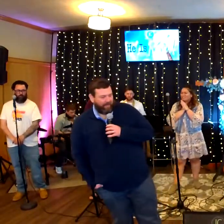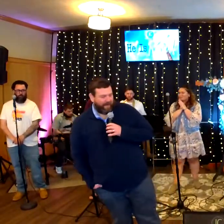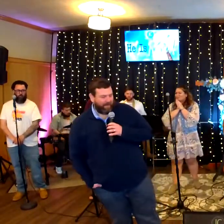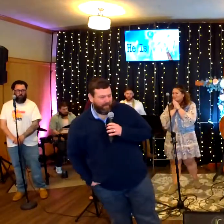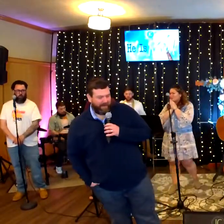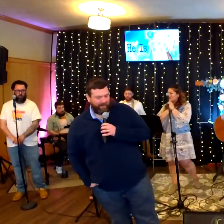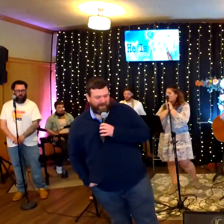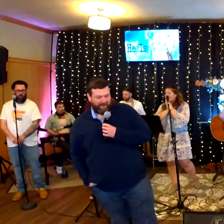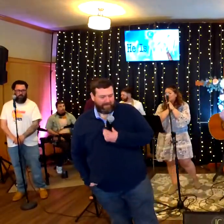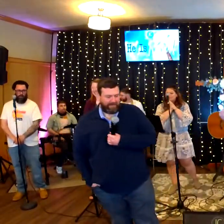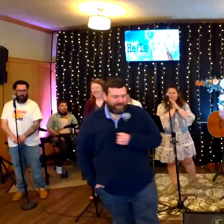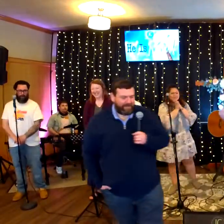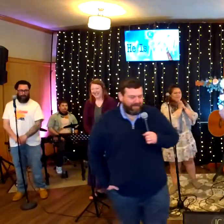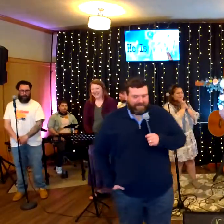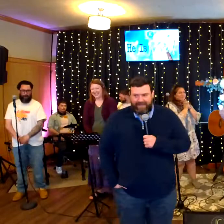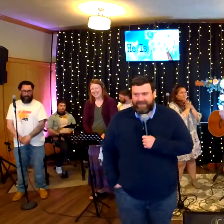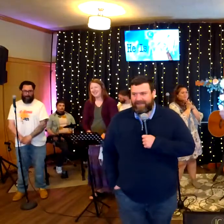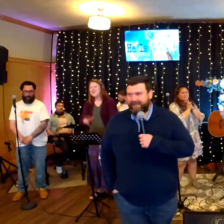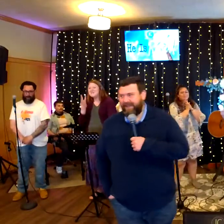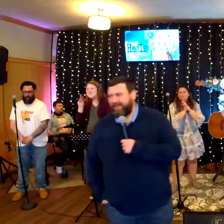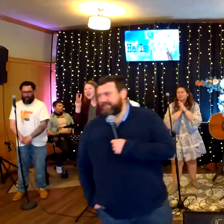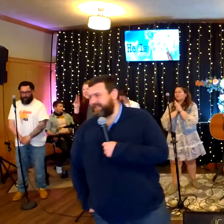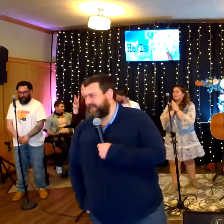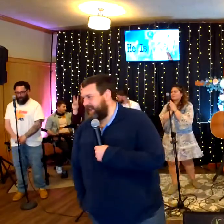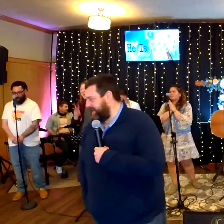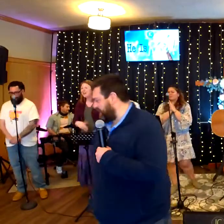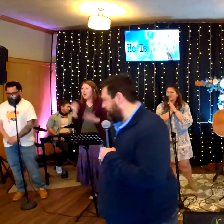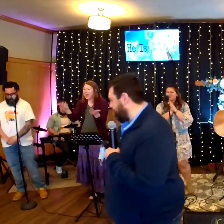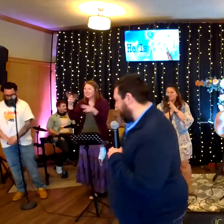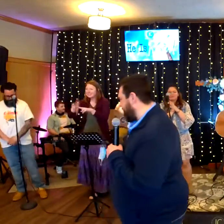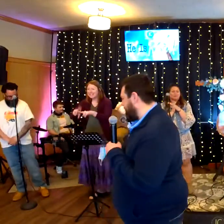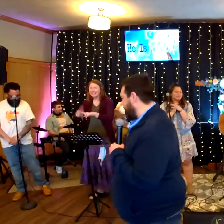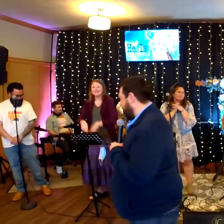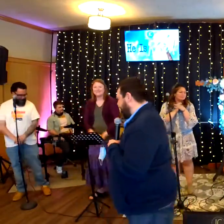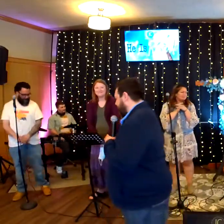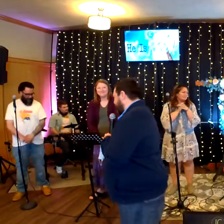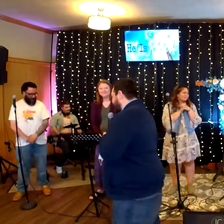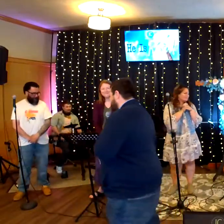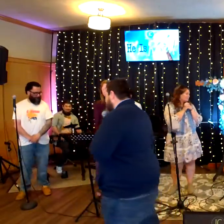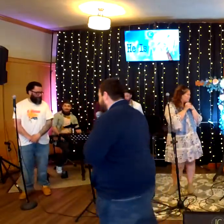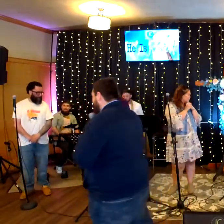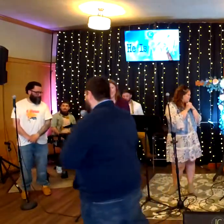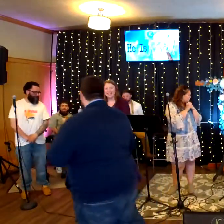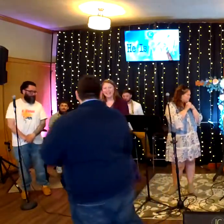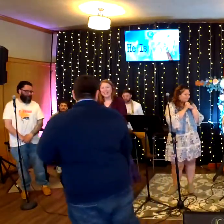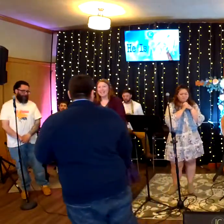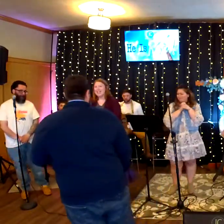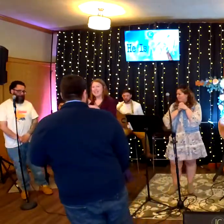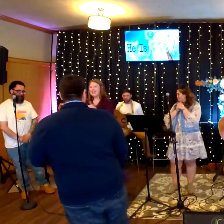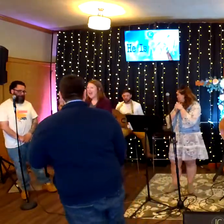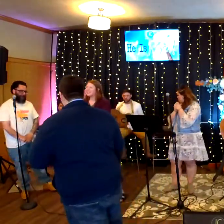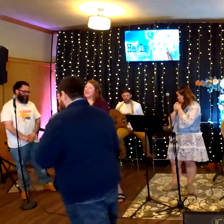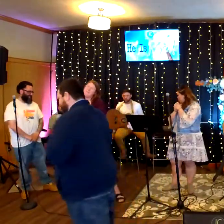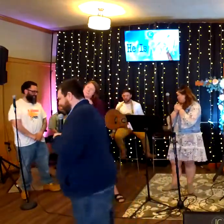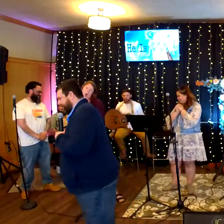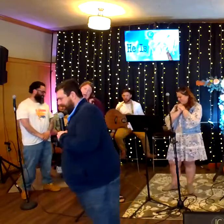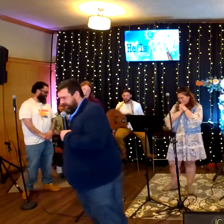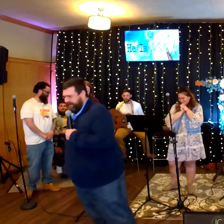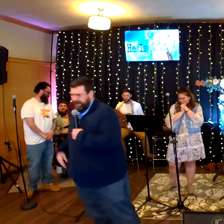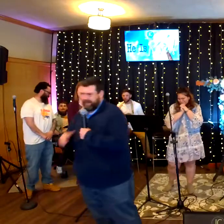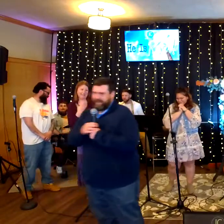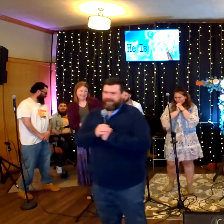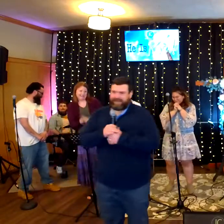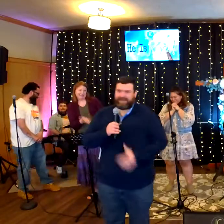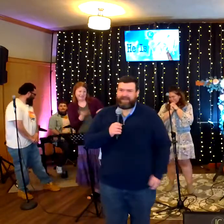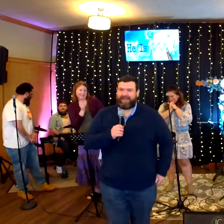Wow, wow, wow, wow. Have a seat, guys, have a seat. Guys, next time, bring a little bit more energy, please.